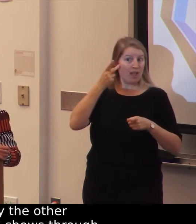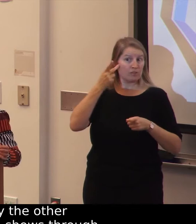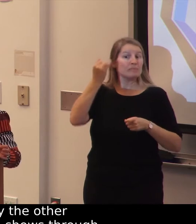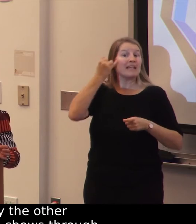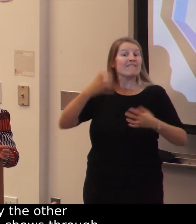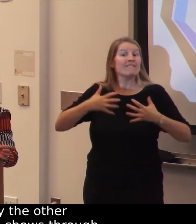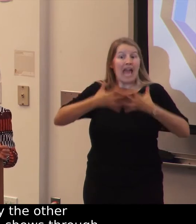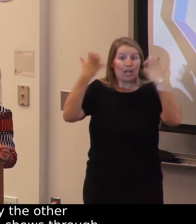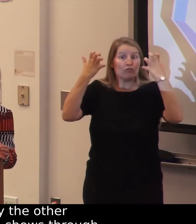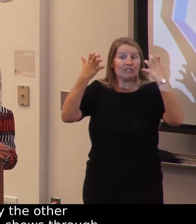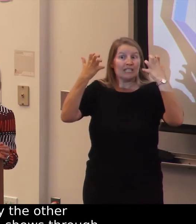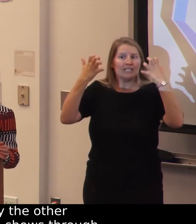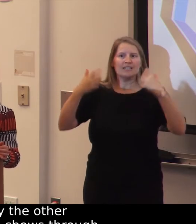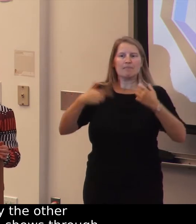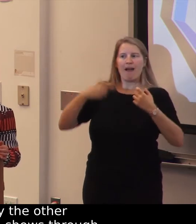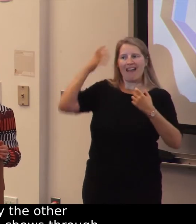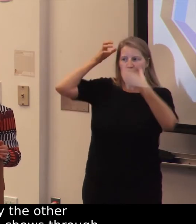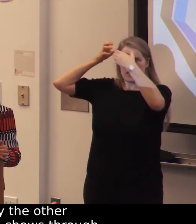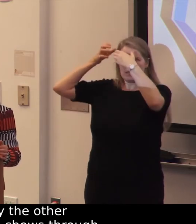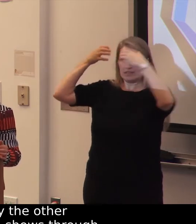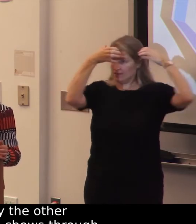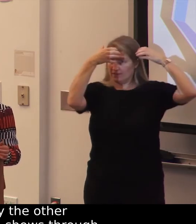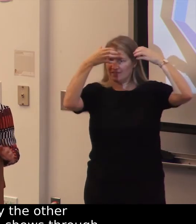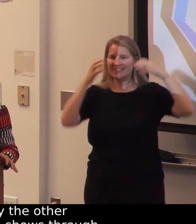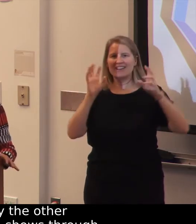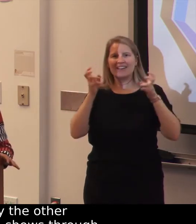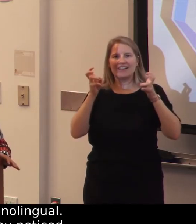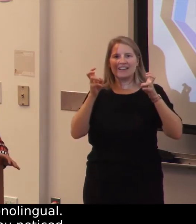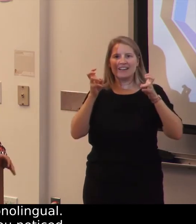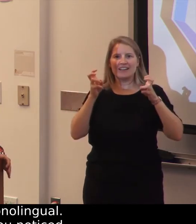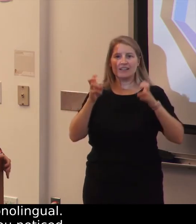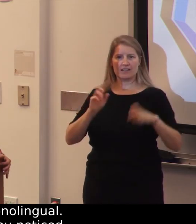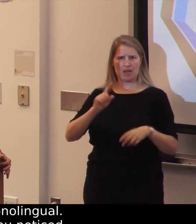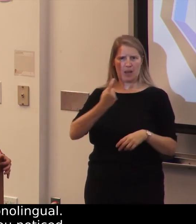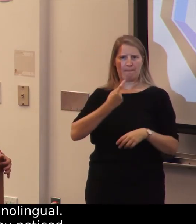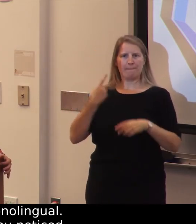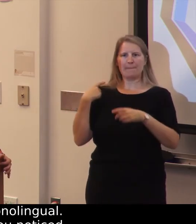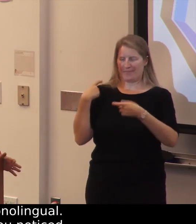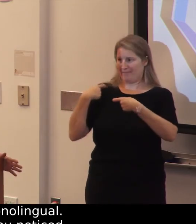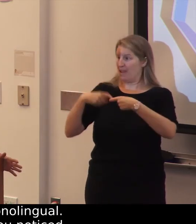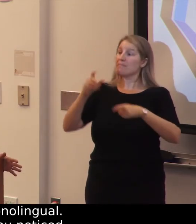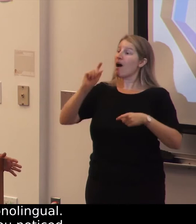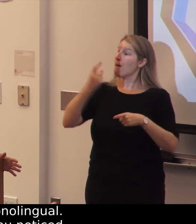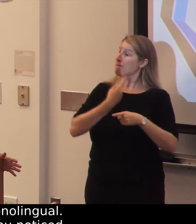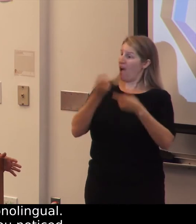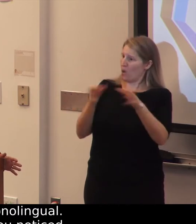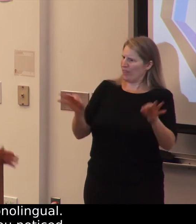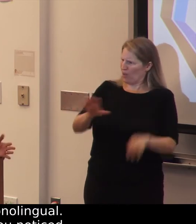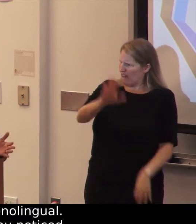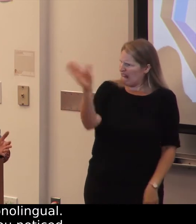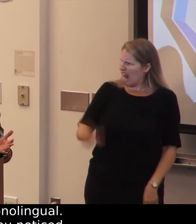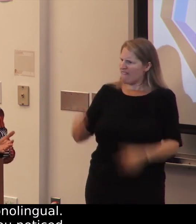angry, the other sound system shows through, right? That never happens to a monolingual. Have you noticed that?